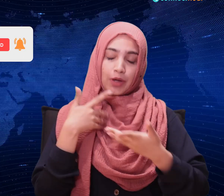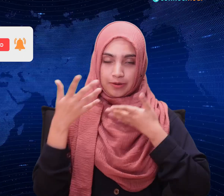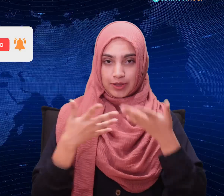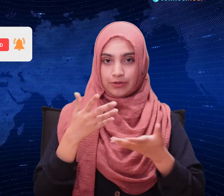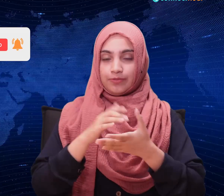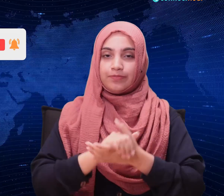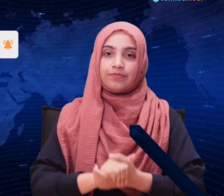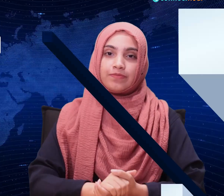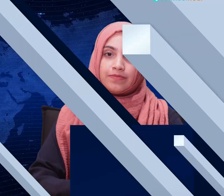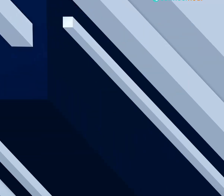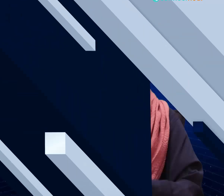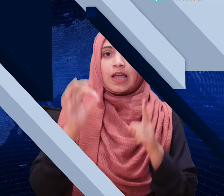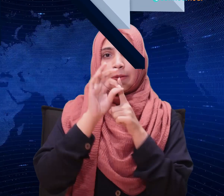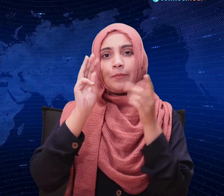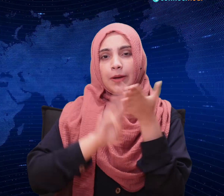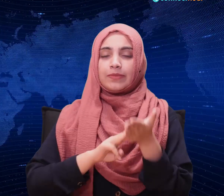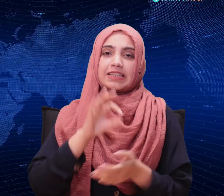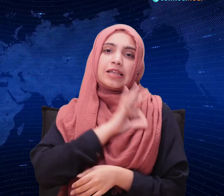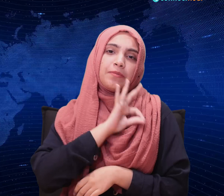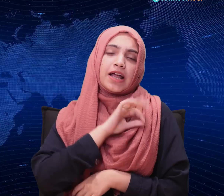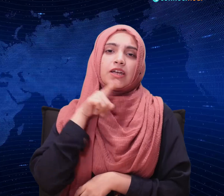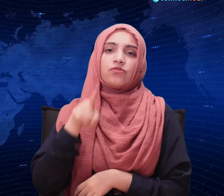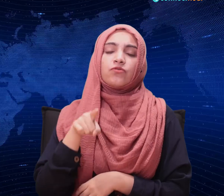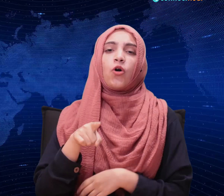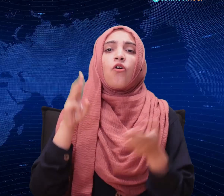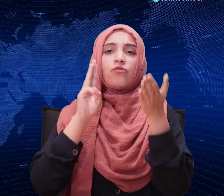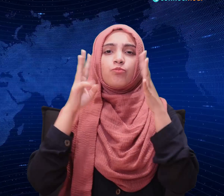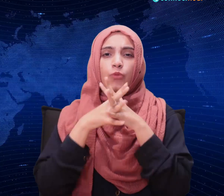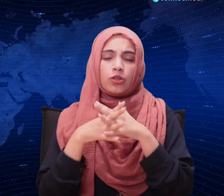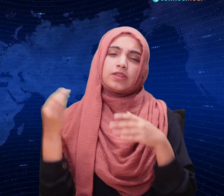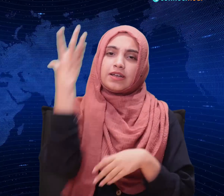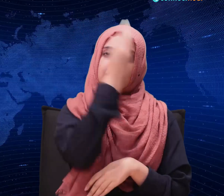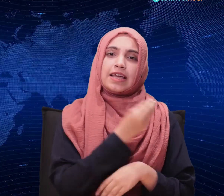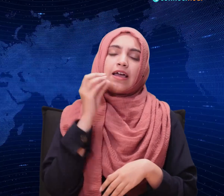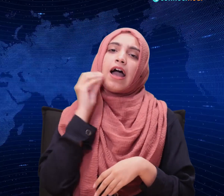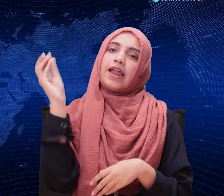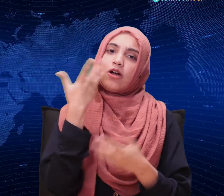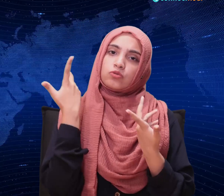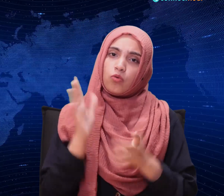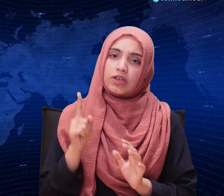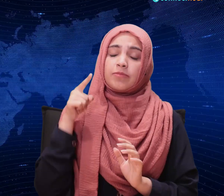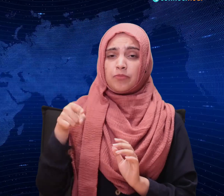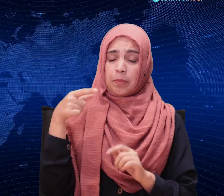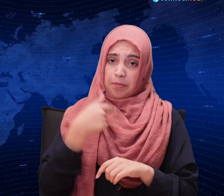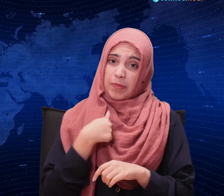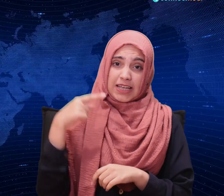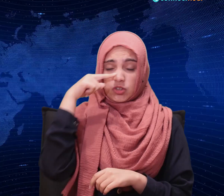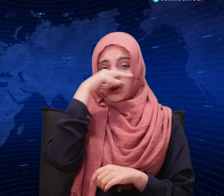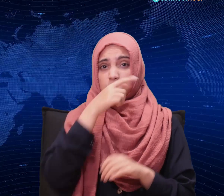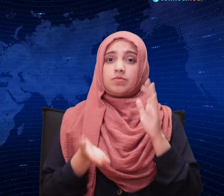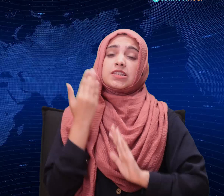news. Imran Khan on Wednesday said he was ashamed and pained by the assault of a